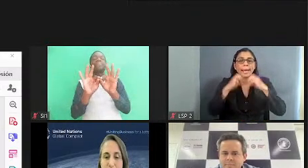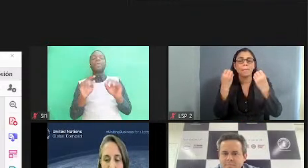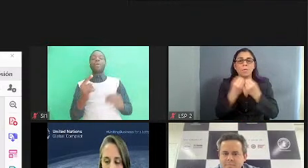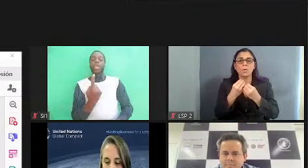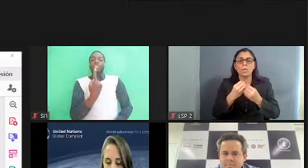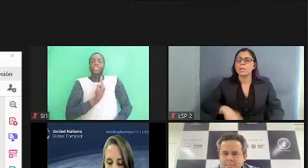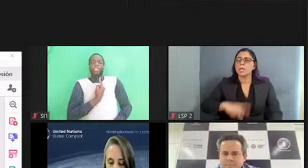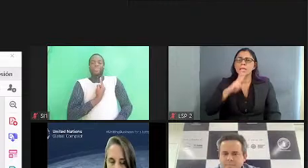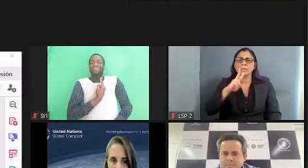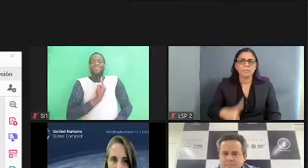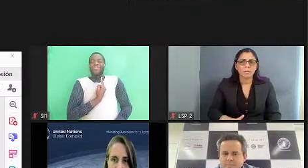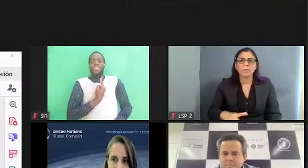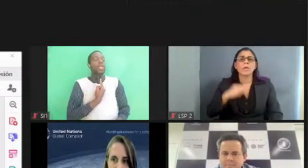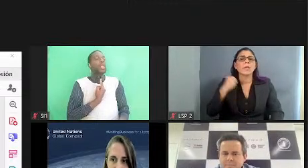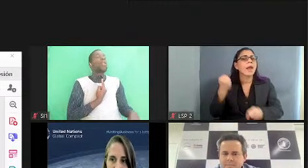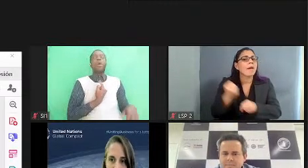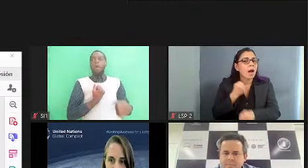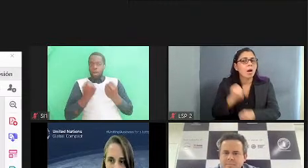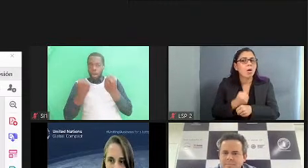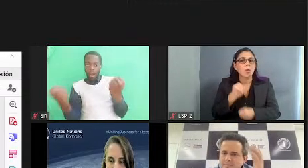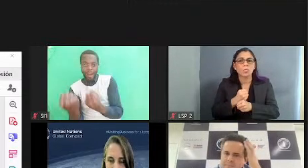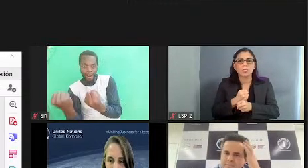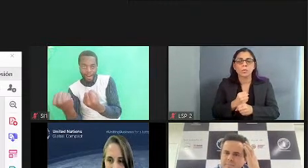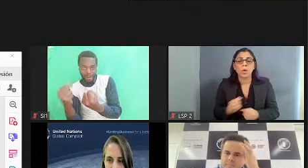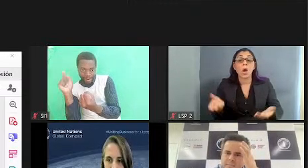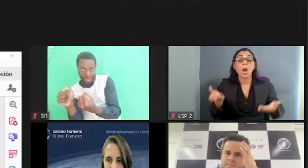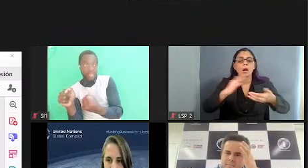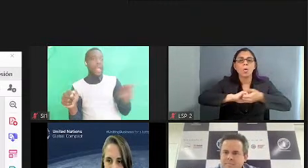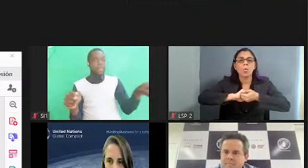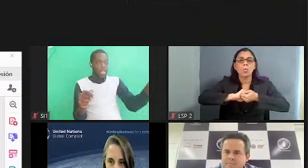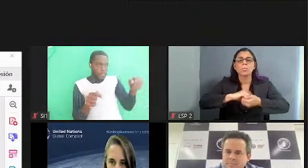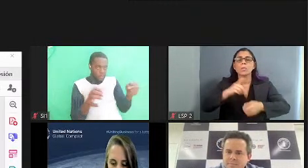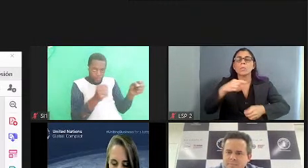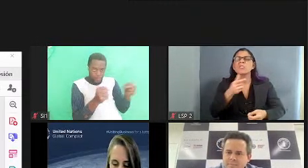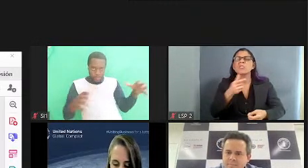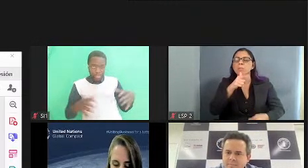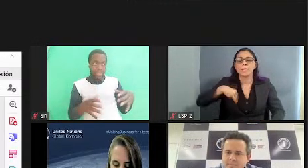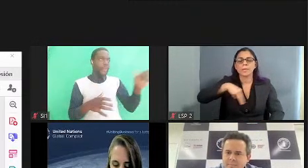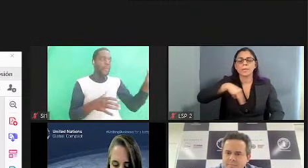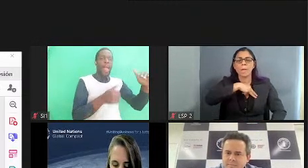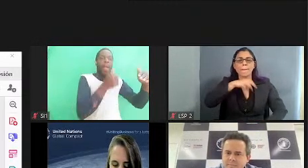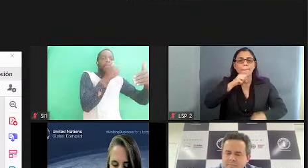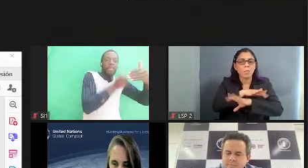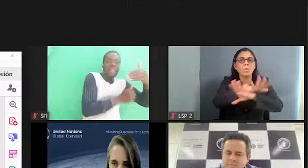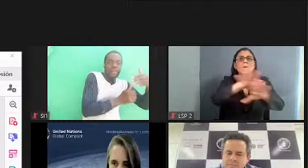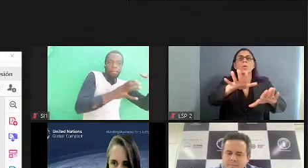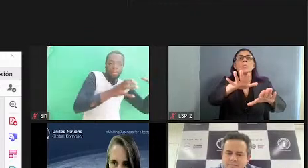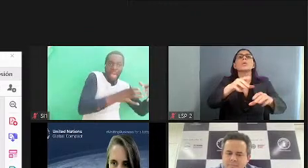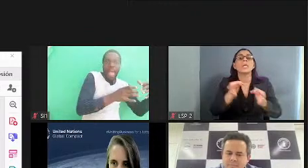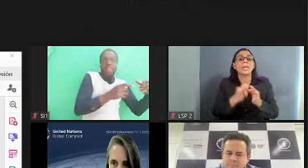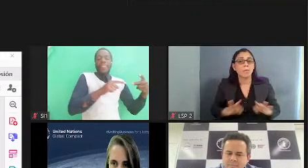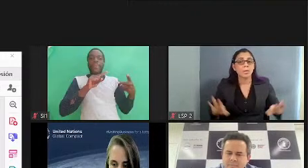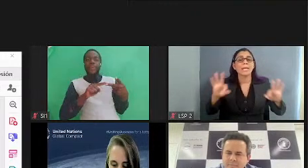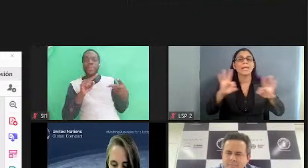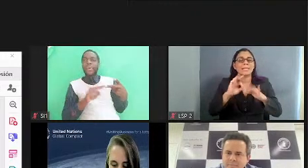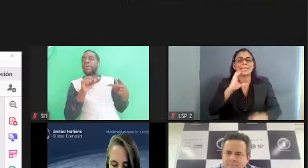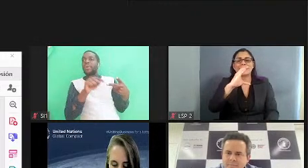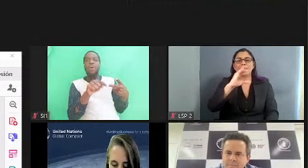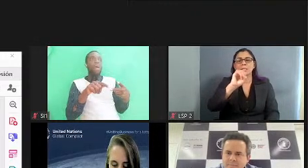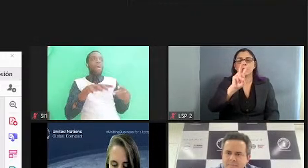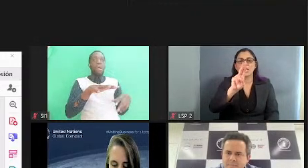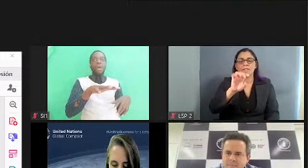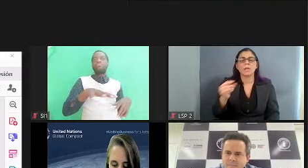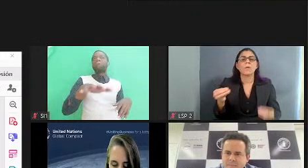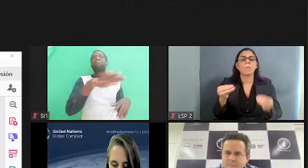together and with the joint work of everyone private public sector civil society that